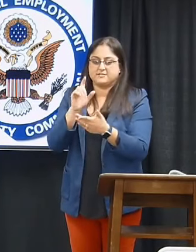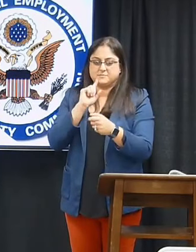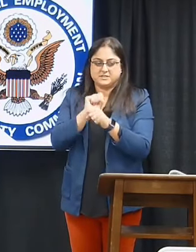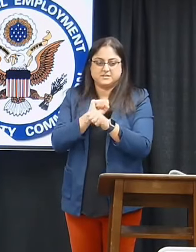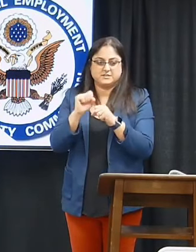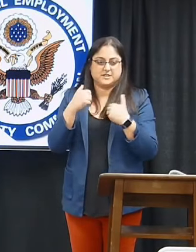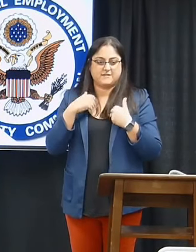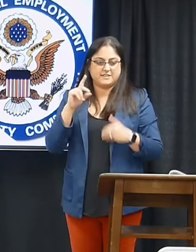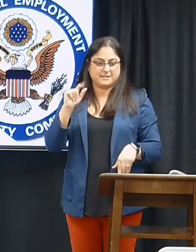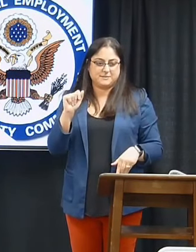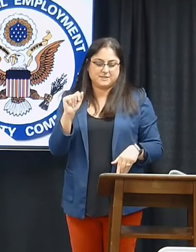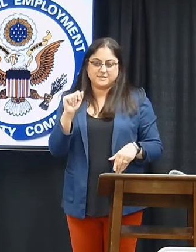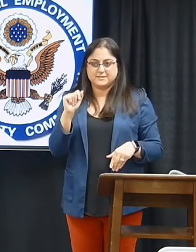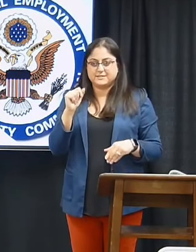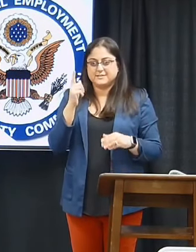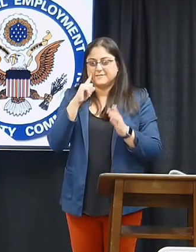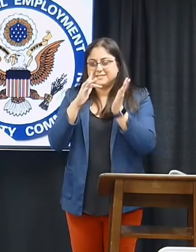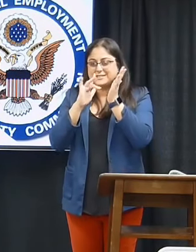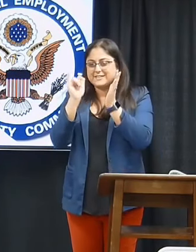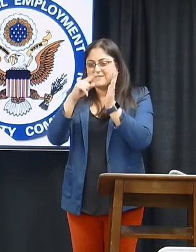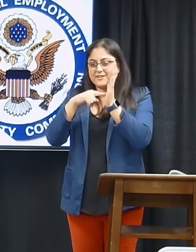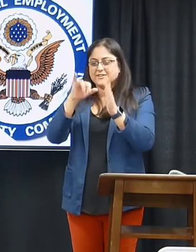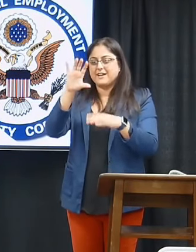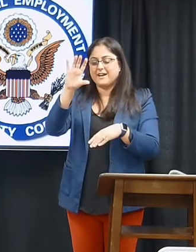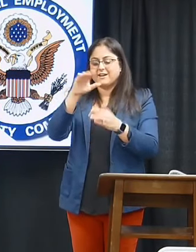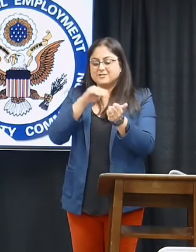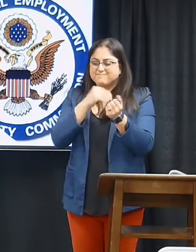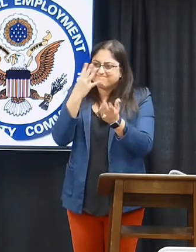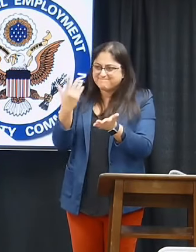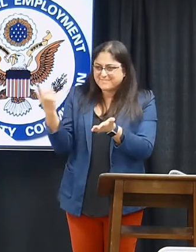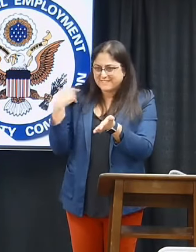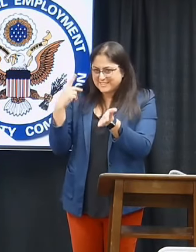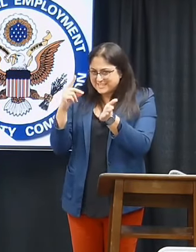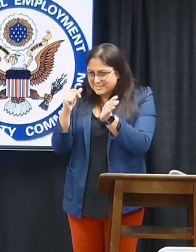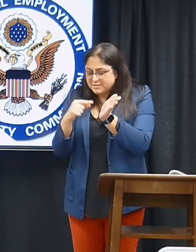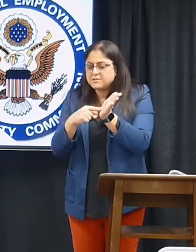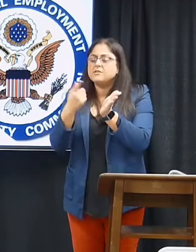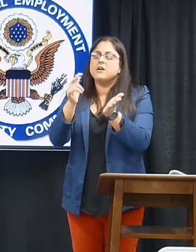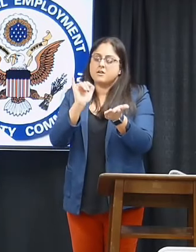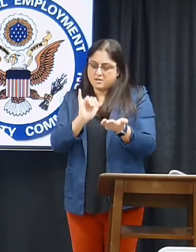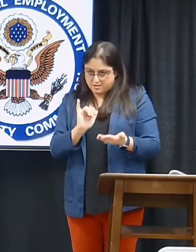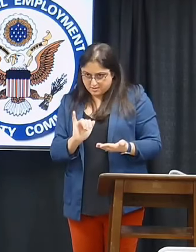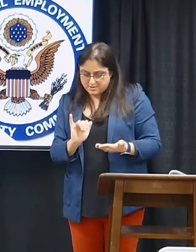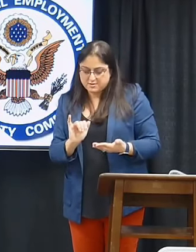The ADA must have proof that it limits daily activities.